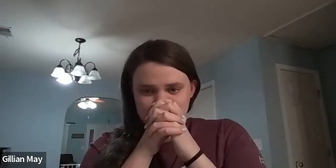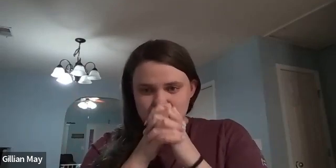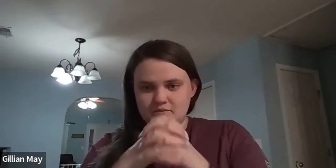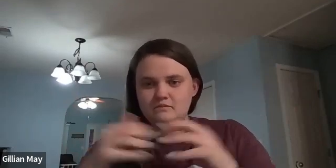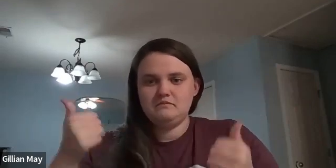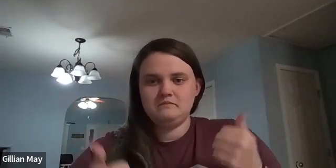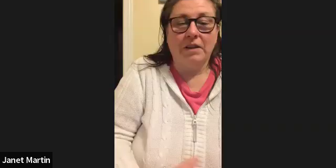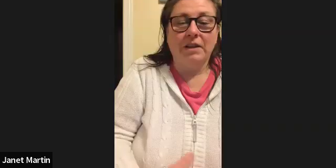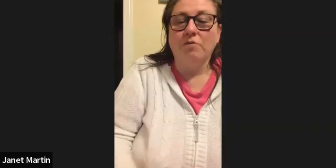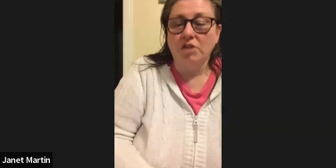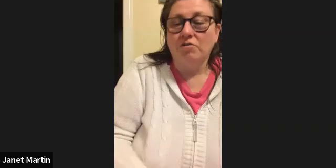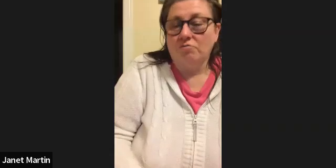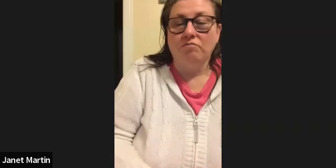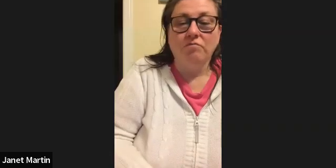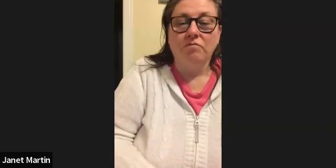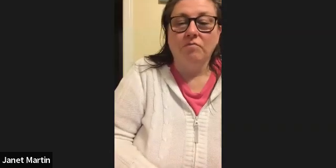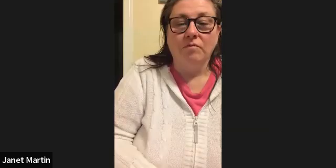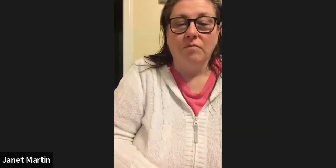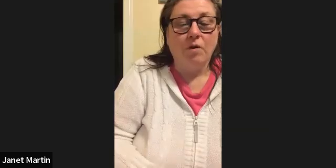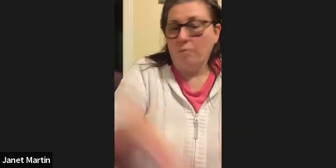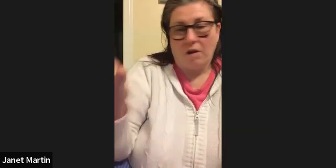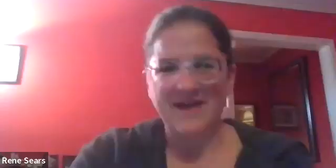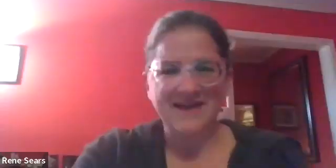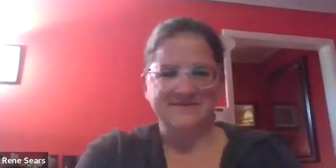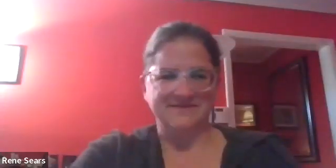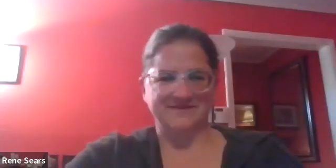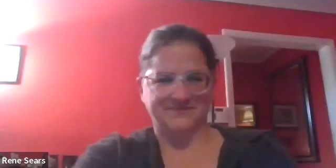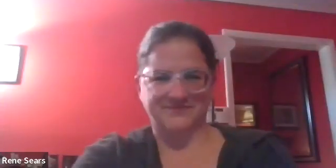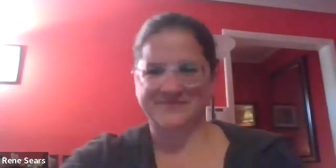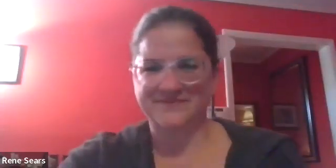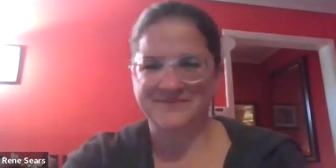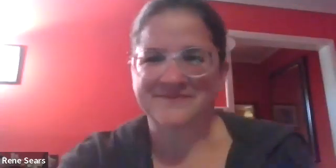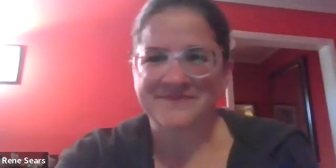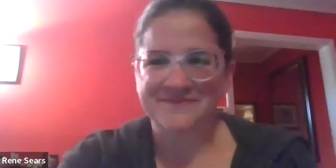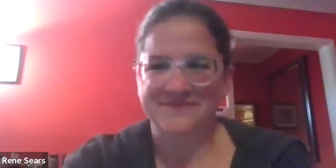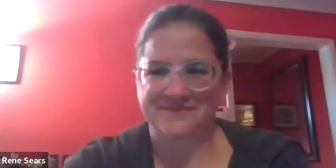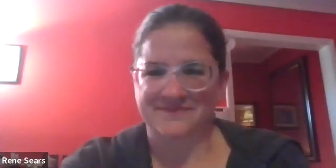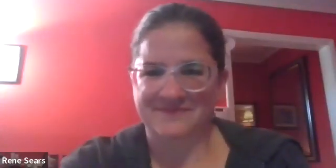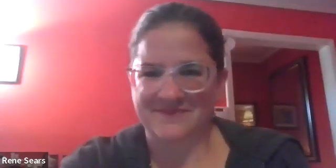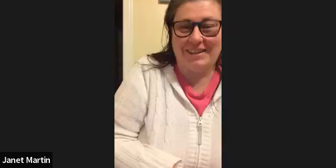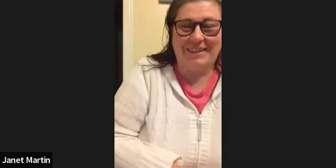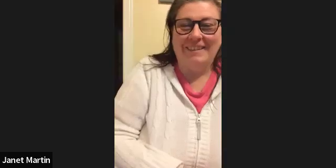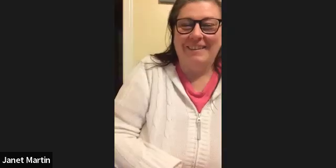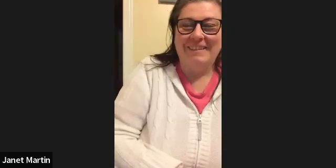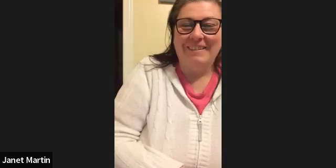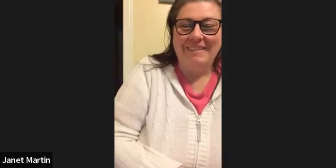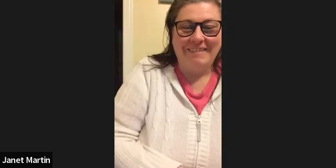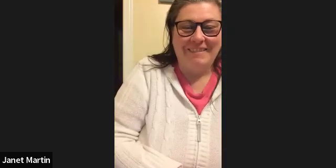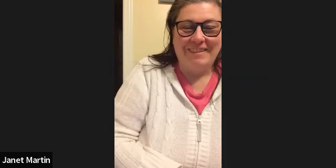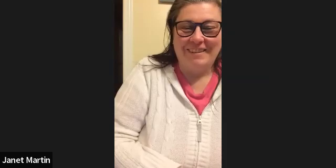I think feelings, emotions. Okay. Other people, make your choices. There's really only 2 of y'all, so y'all